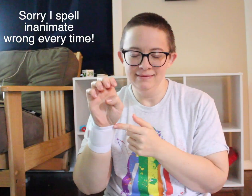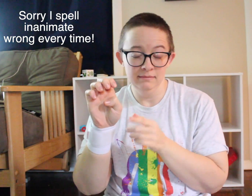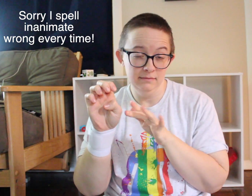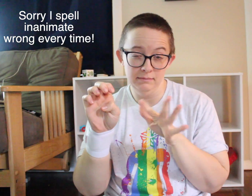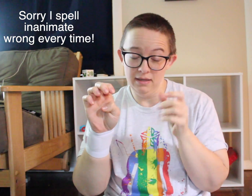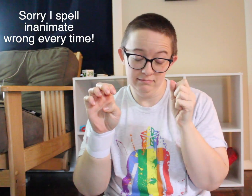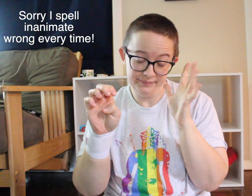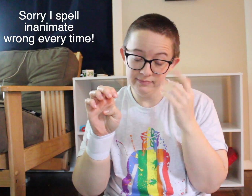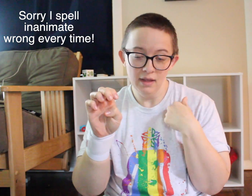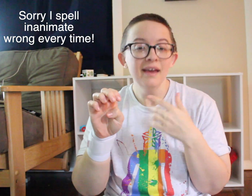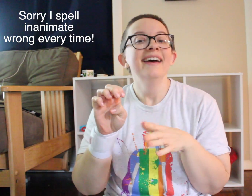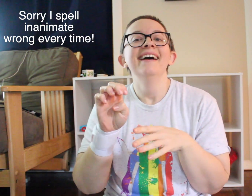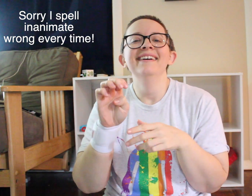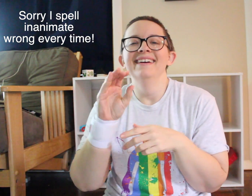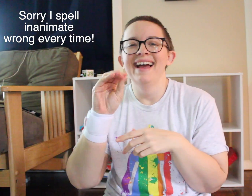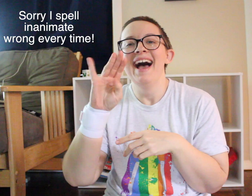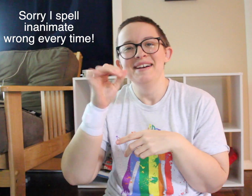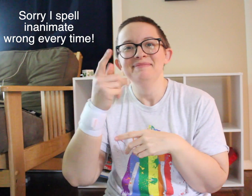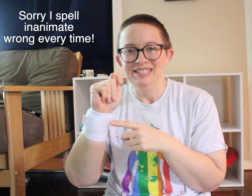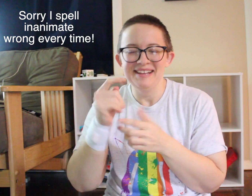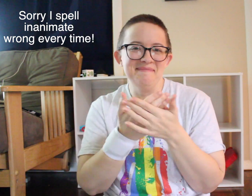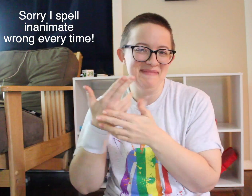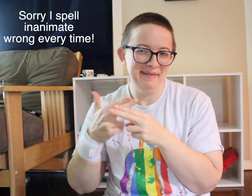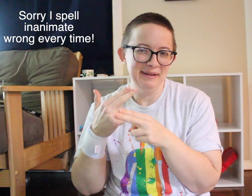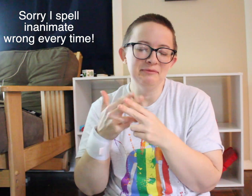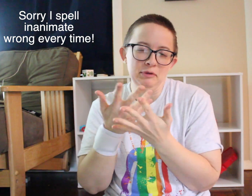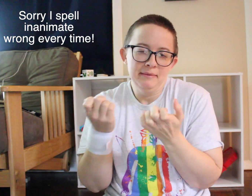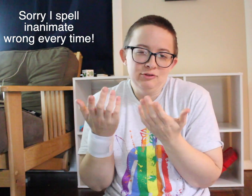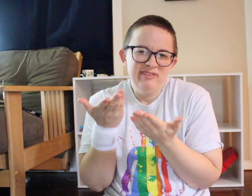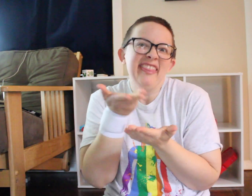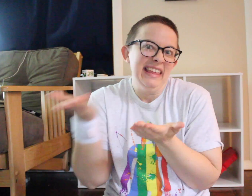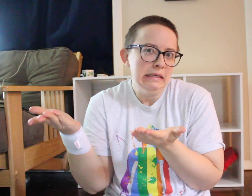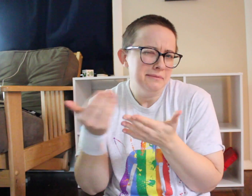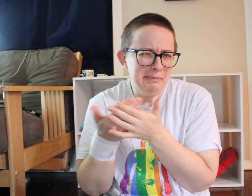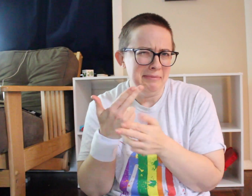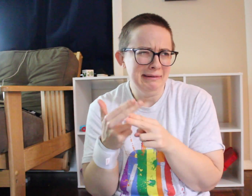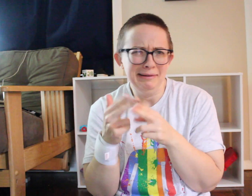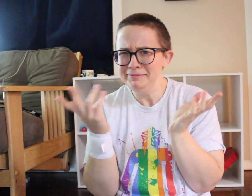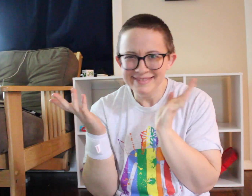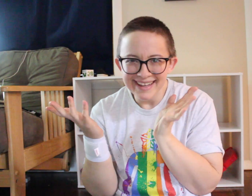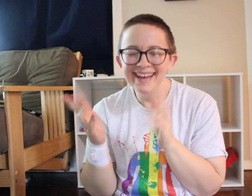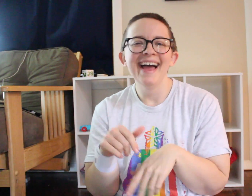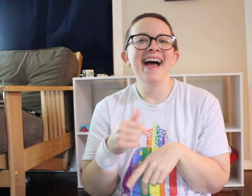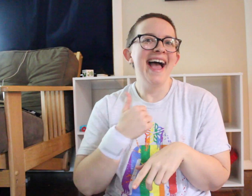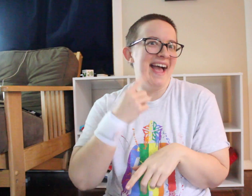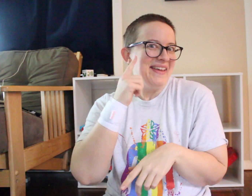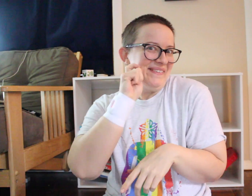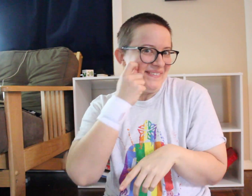inanimate, well, I'm horrible at spelling, object baby names. So, like, pretty much thing baby names. I don't know. And